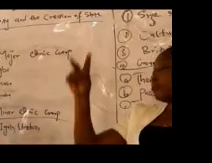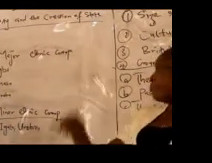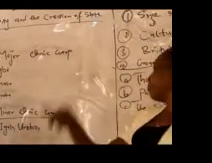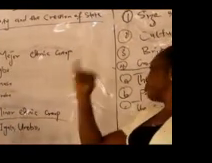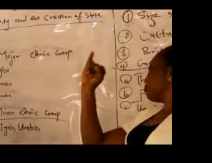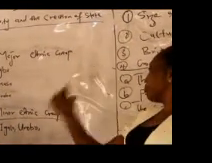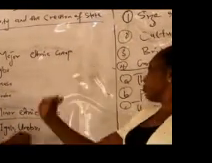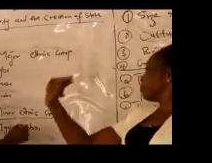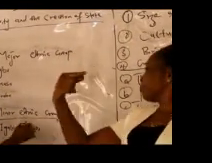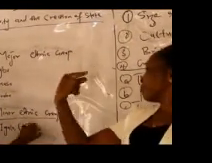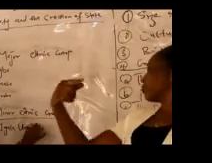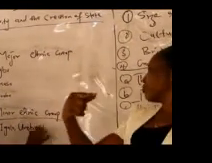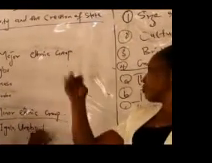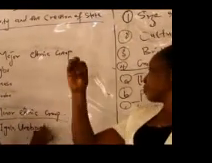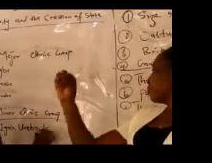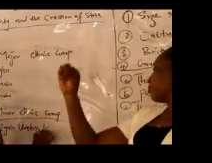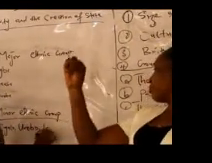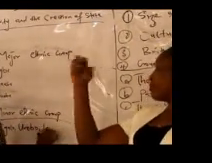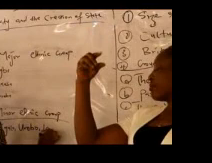Ishan.